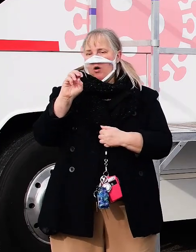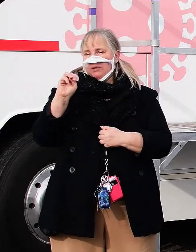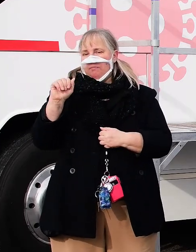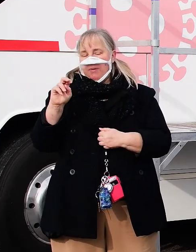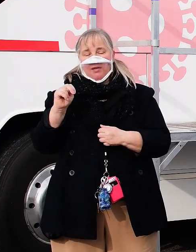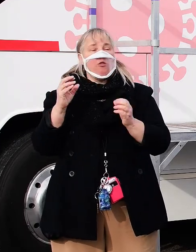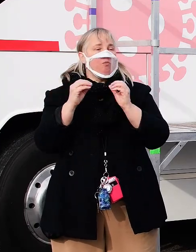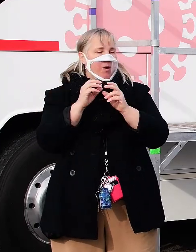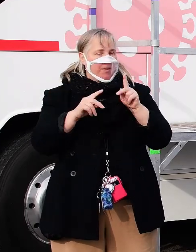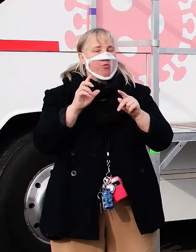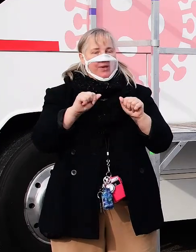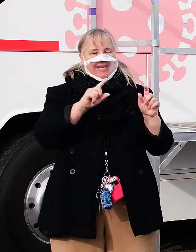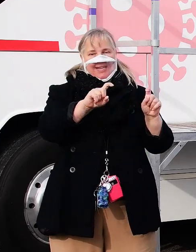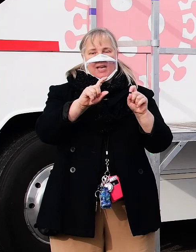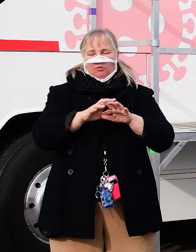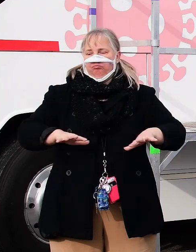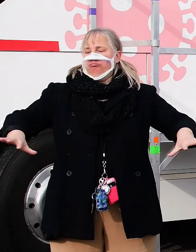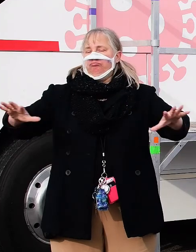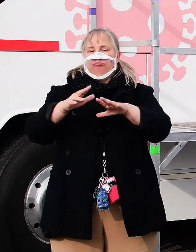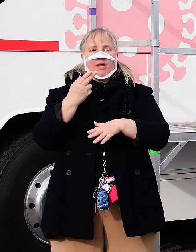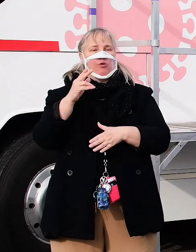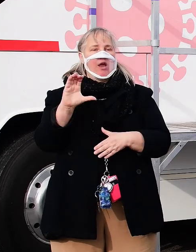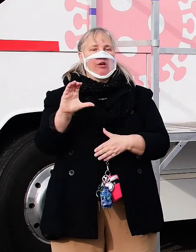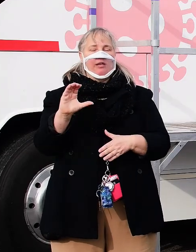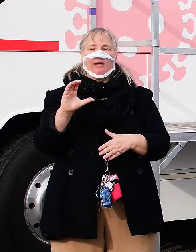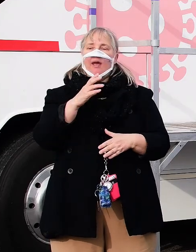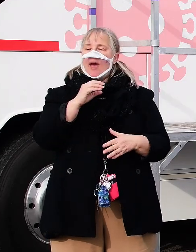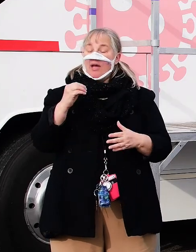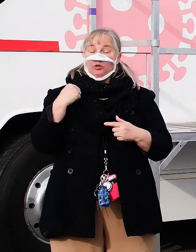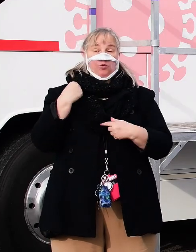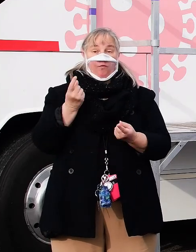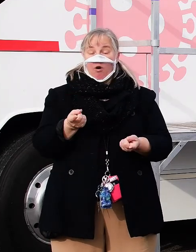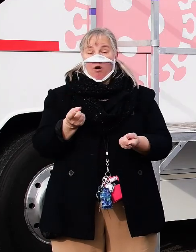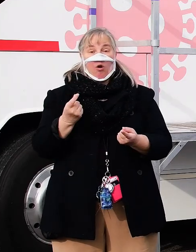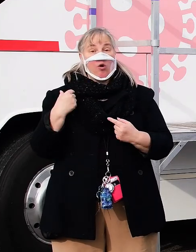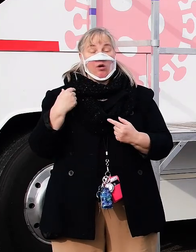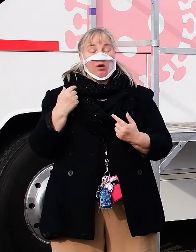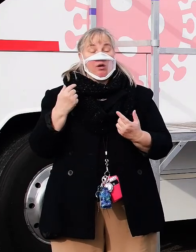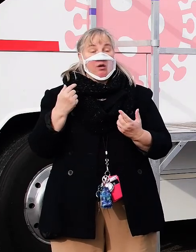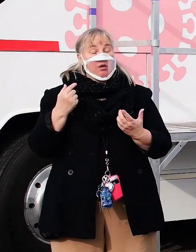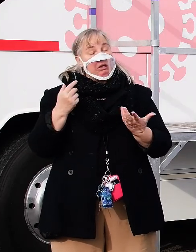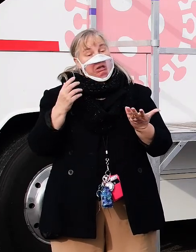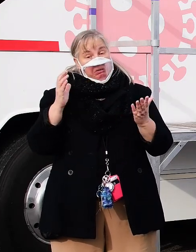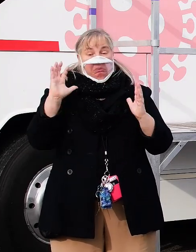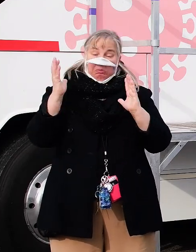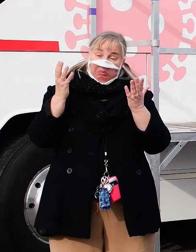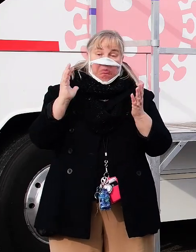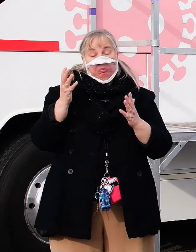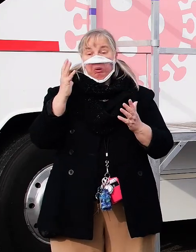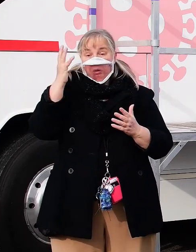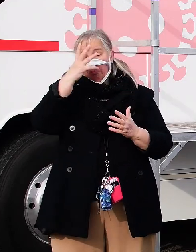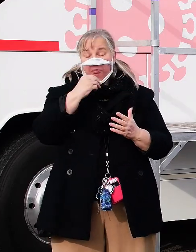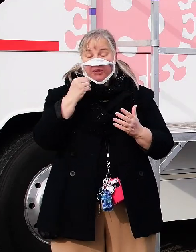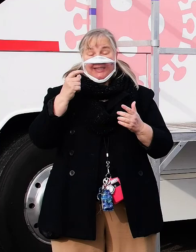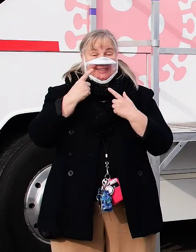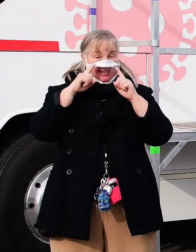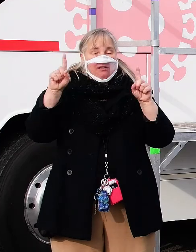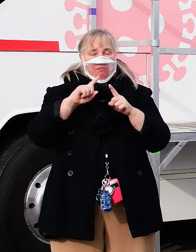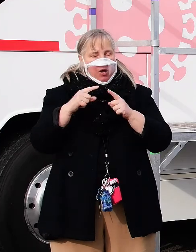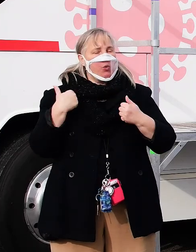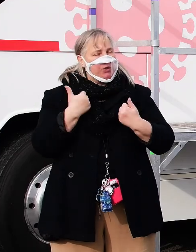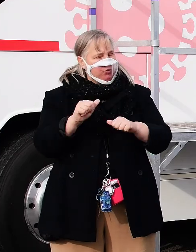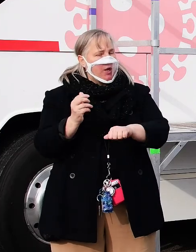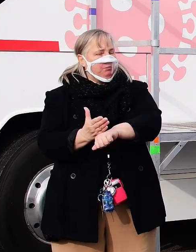more people we can test in the county. And so far, you know, it's been relatively successful. We're trying to get better every